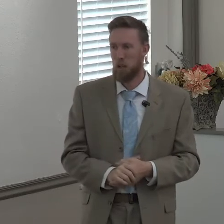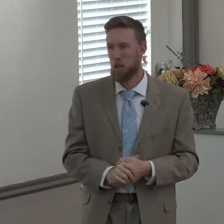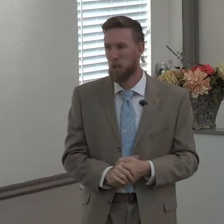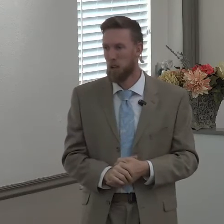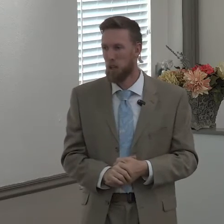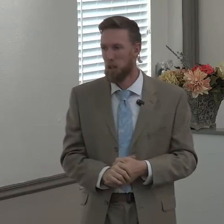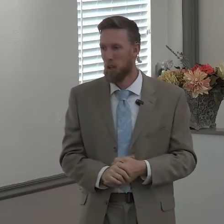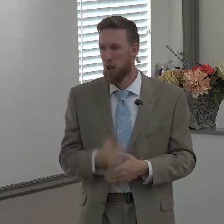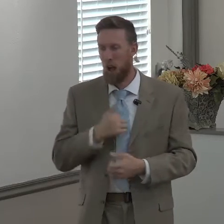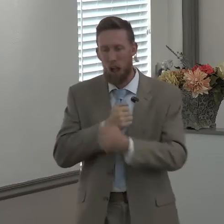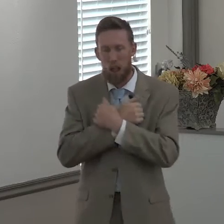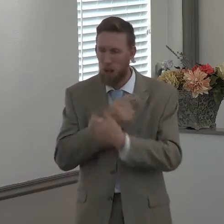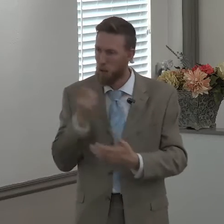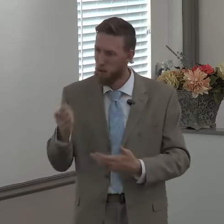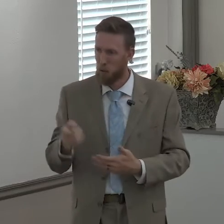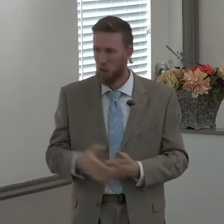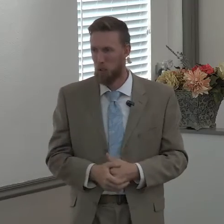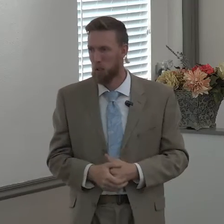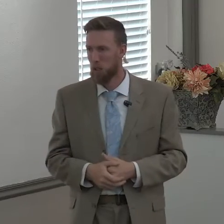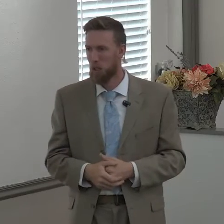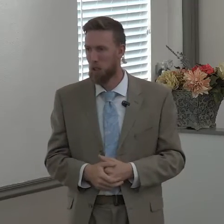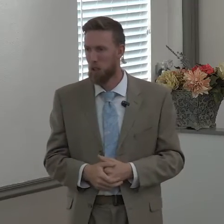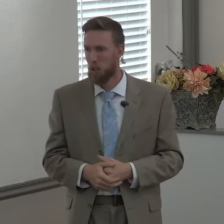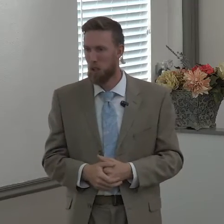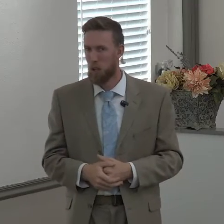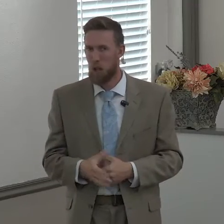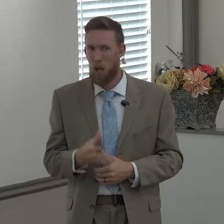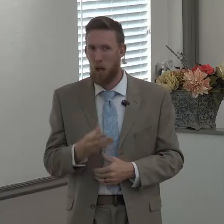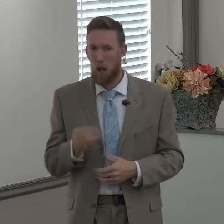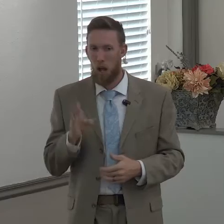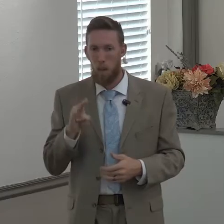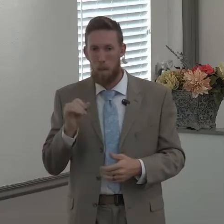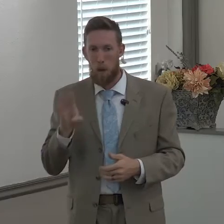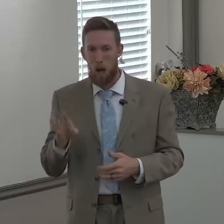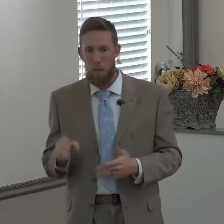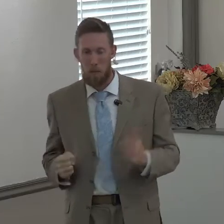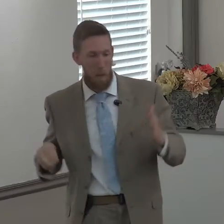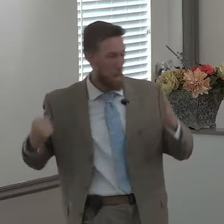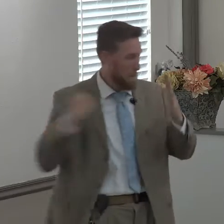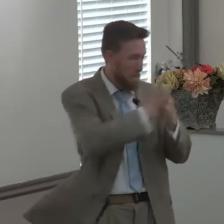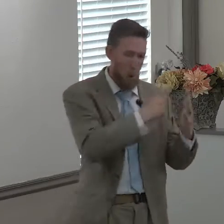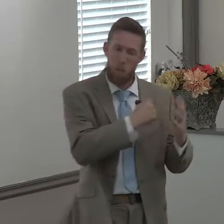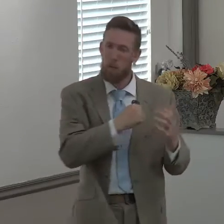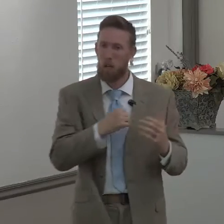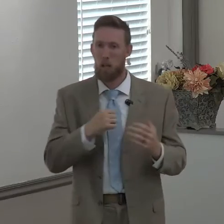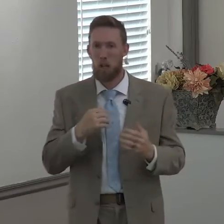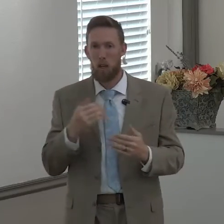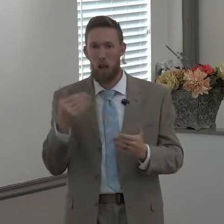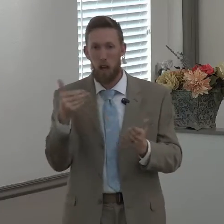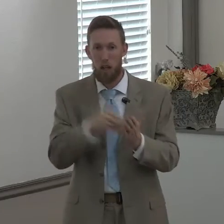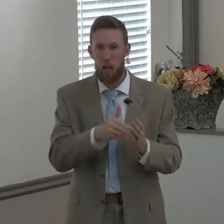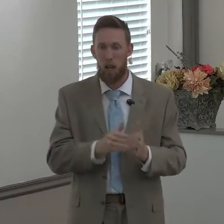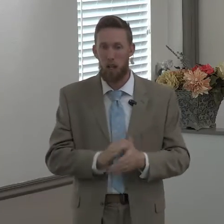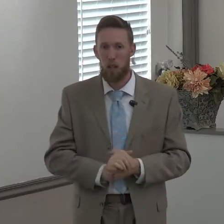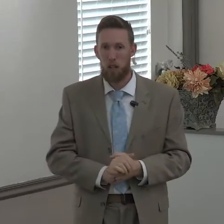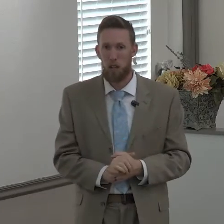Tom got up, his mouth is all bloody, and he looks at Bob and he says,